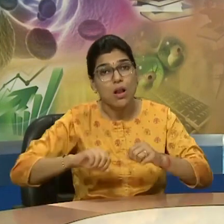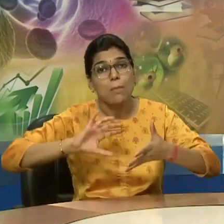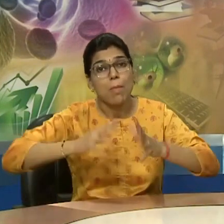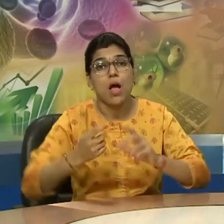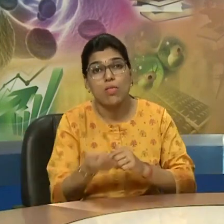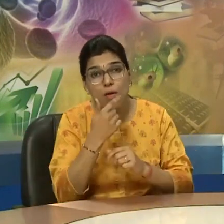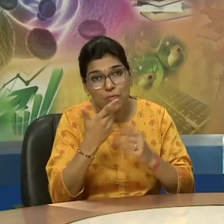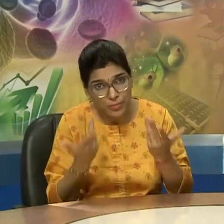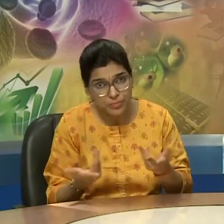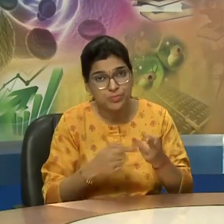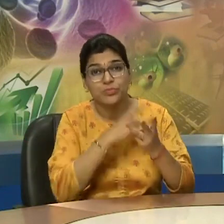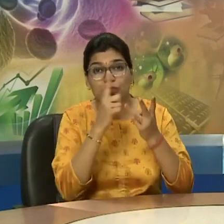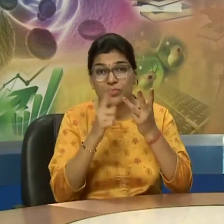bark,